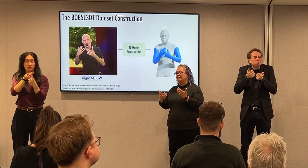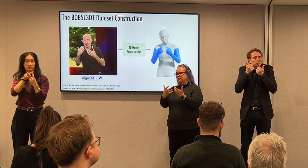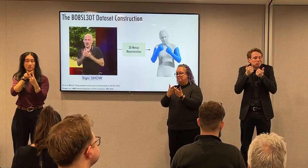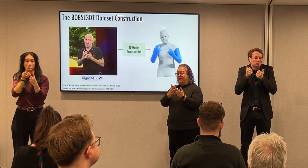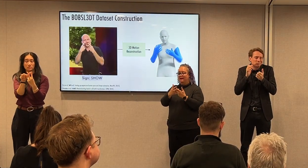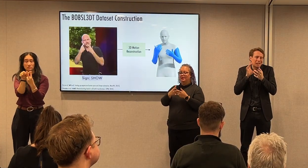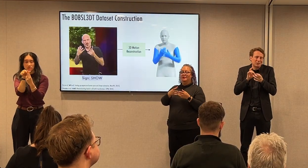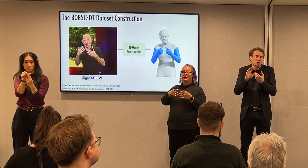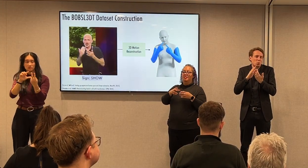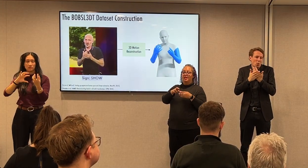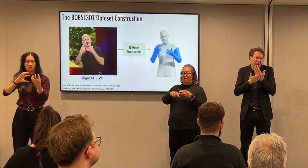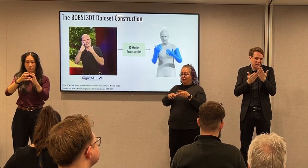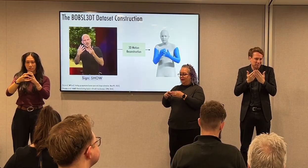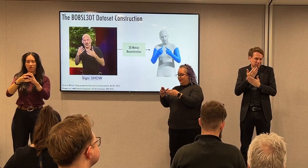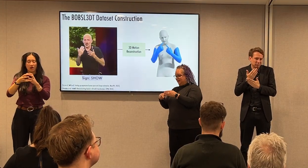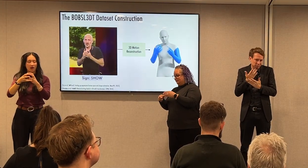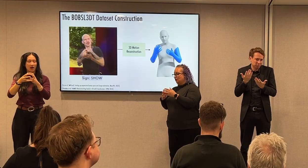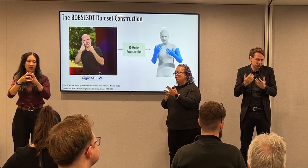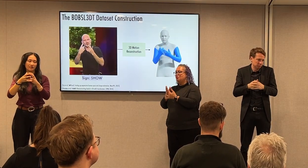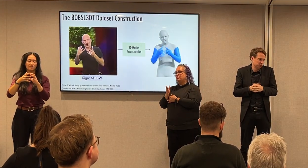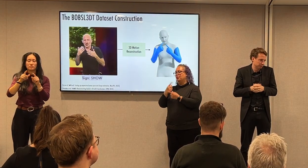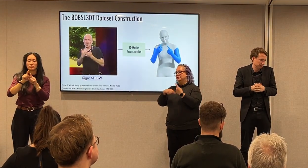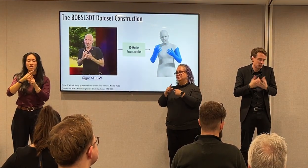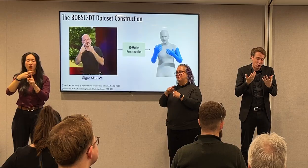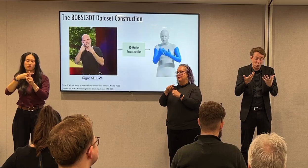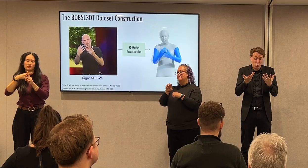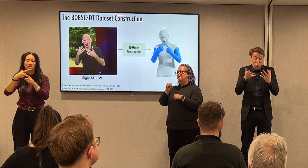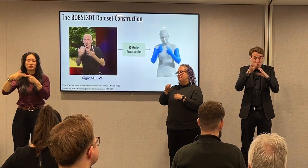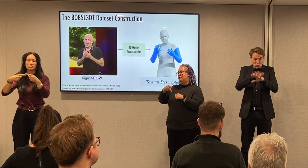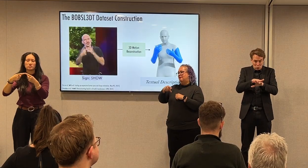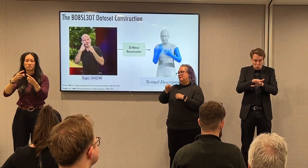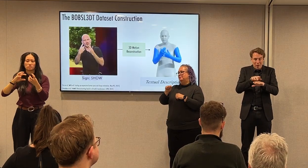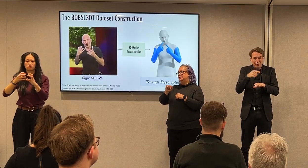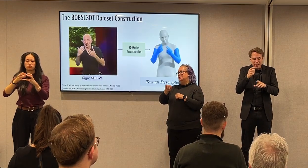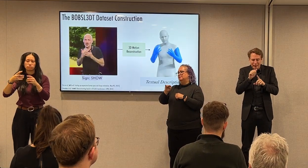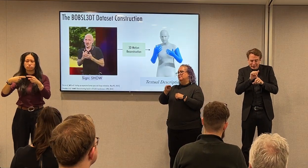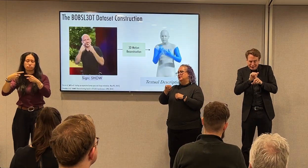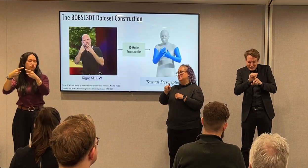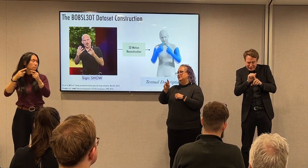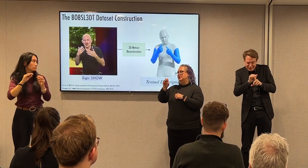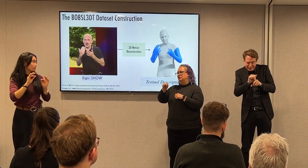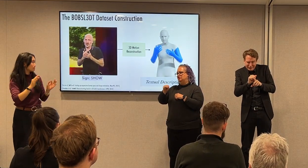these models through some optimization. And